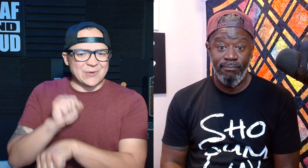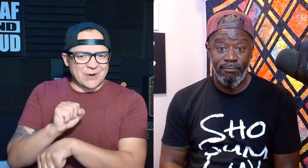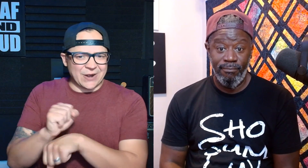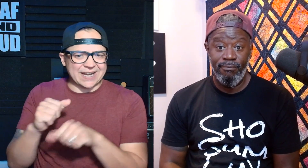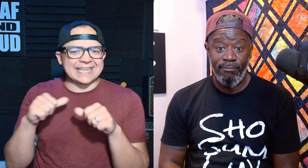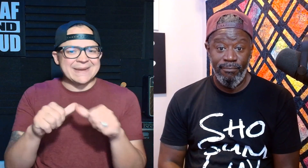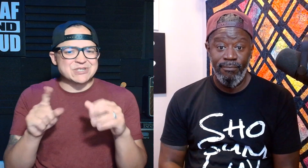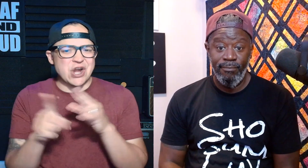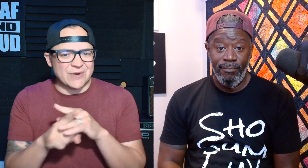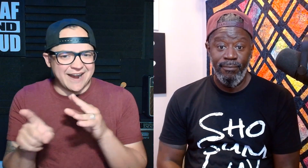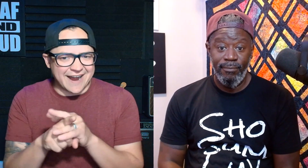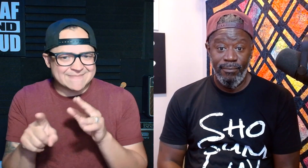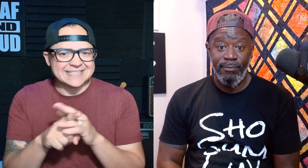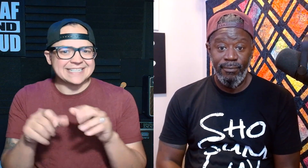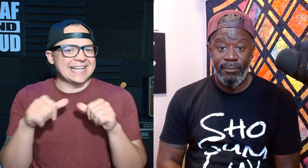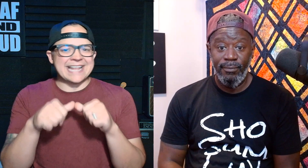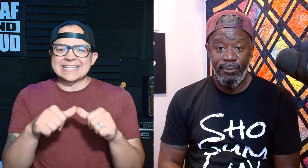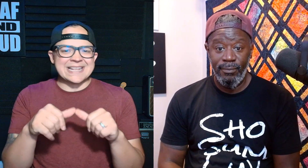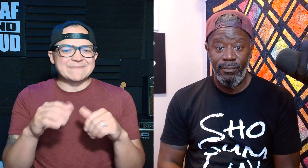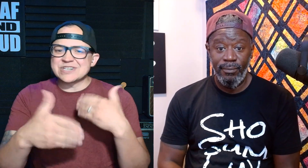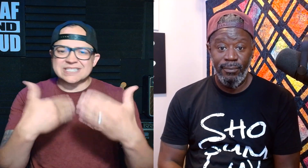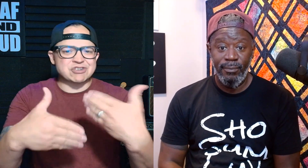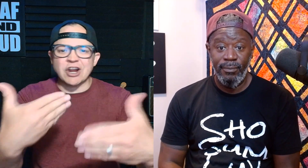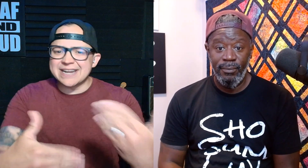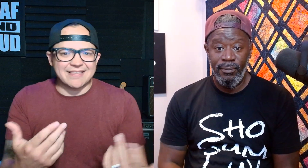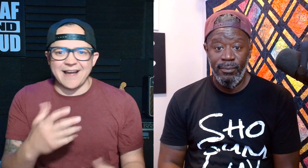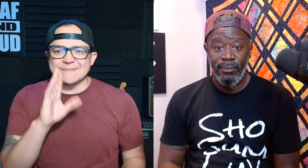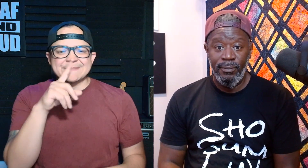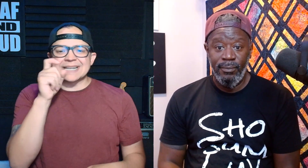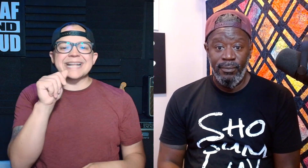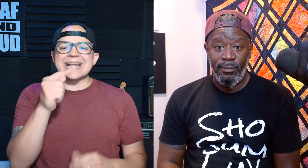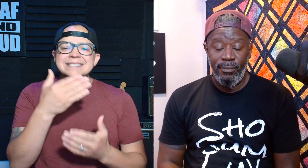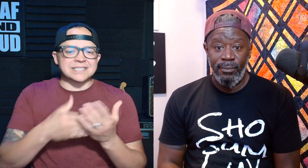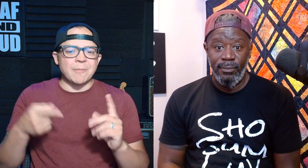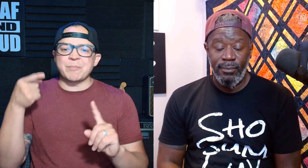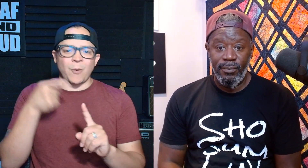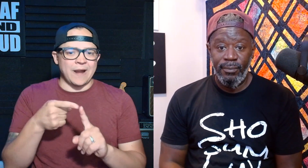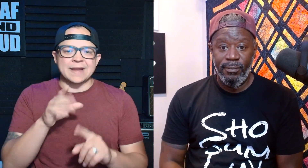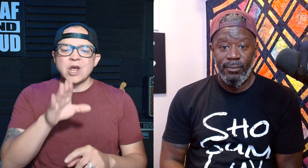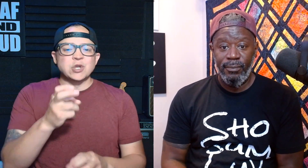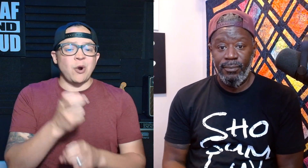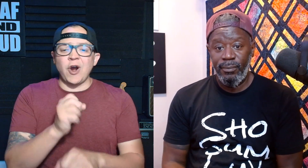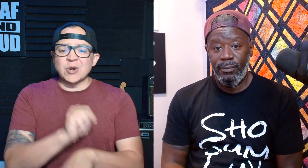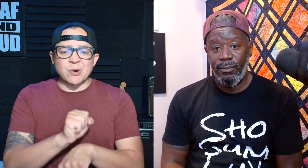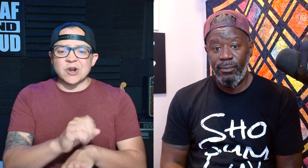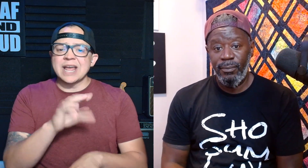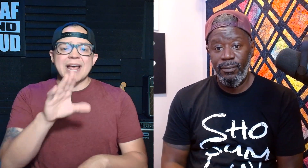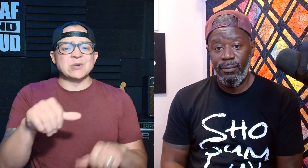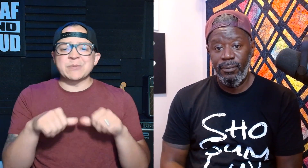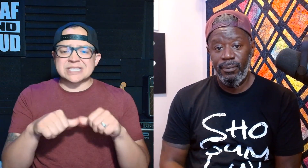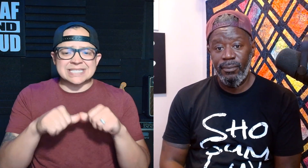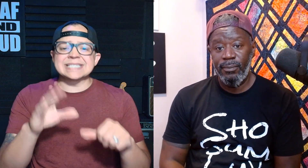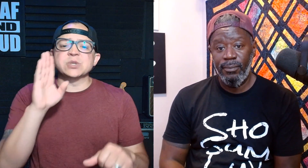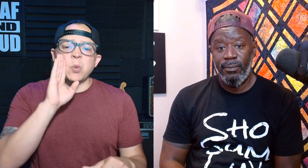the hard work and keep showing up and keep just trucking along, because at some point, your hard work